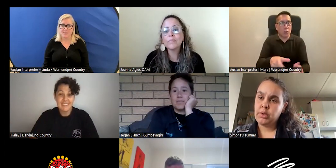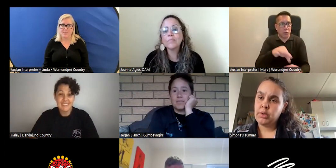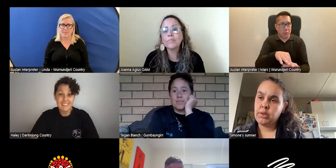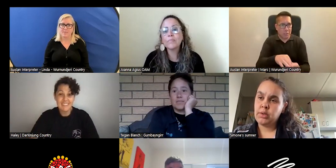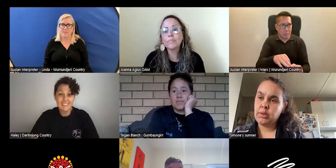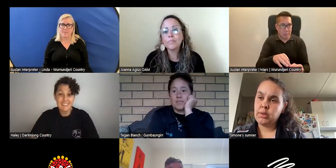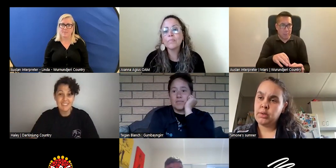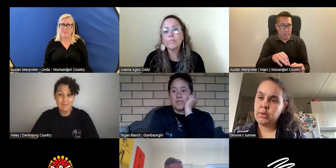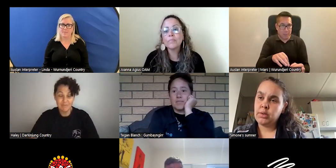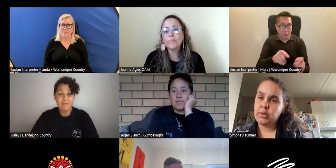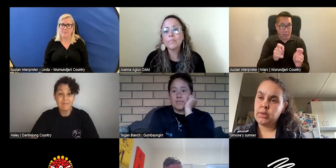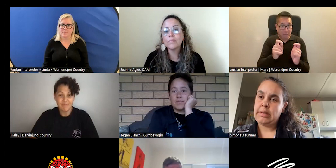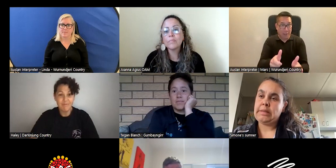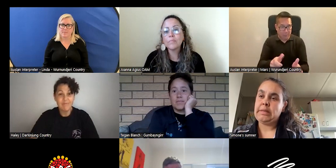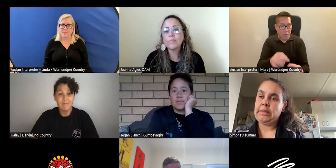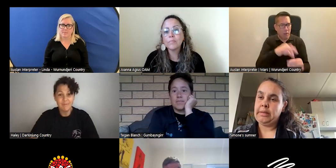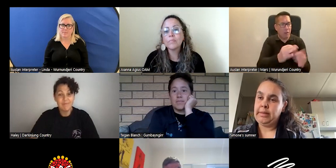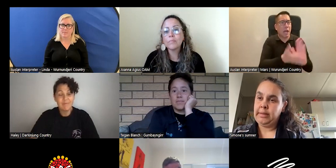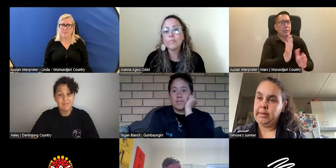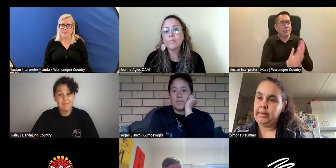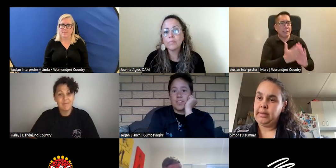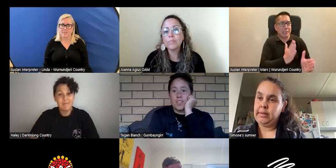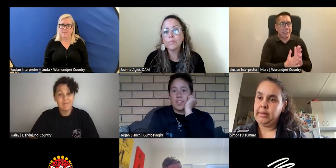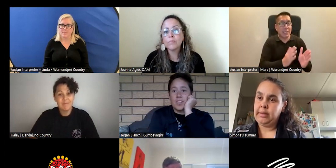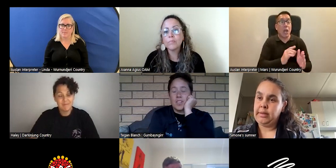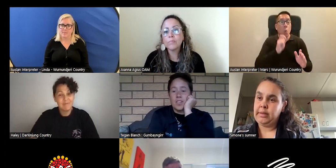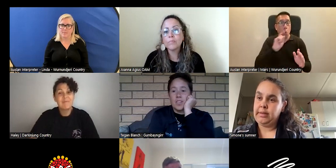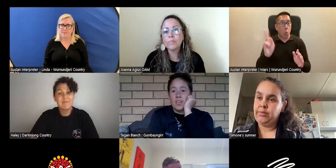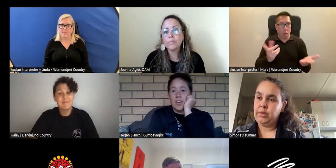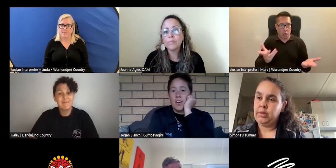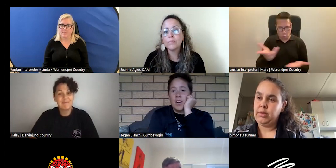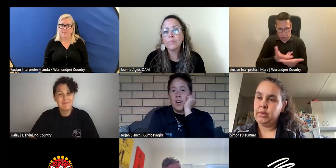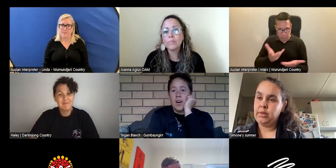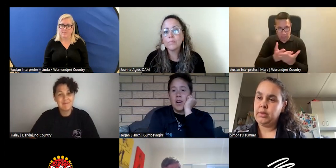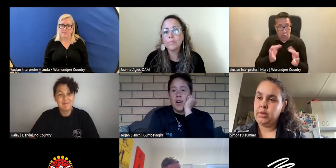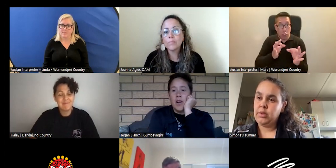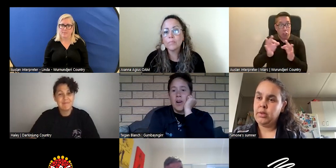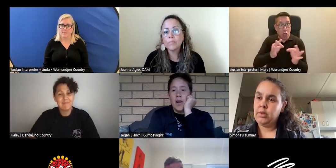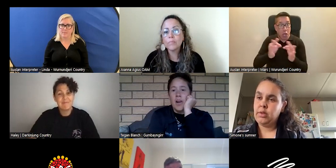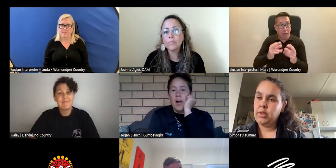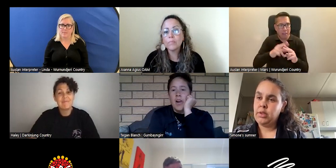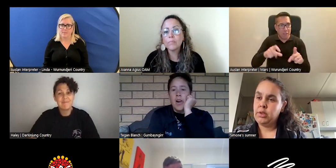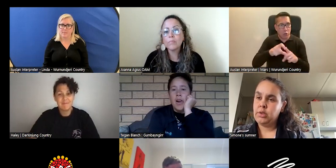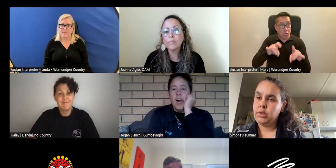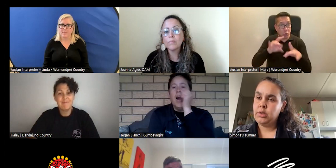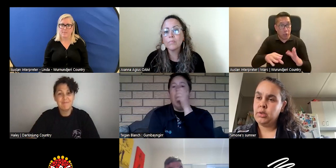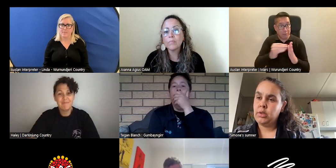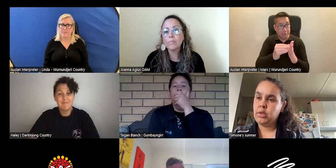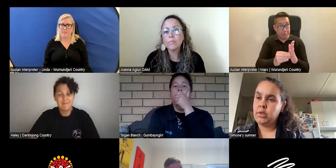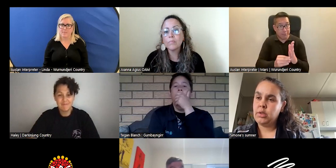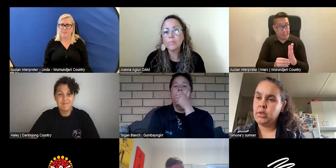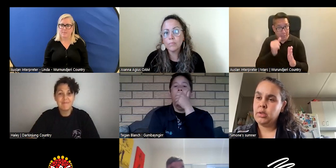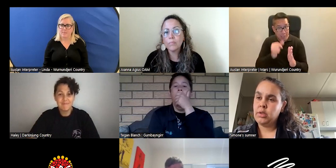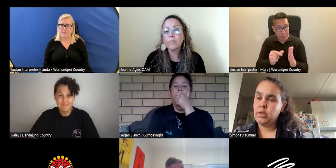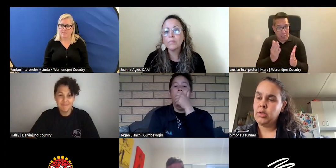process. So then once the referendum is done, we then go to consultation to design the federal model, like I did with the state process. I've done the